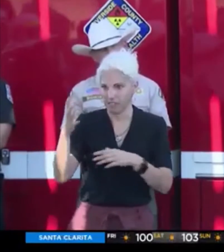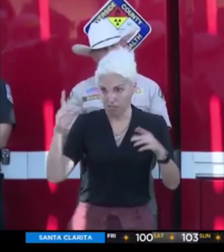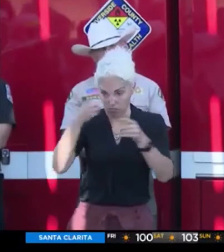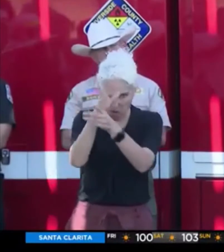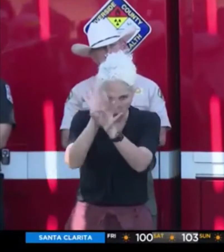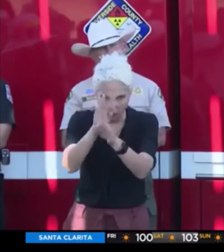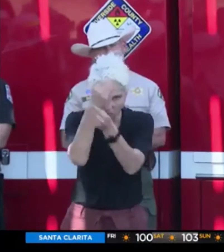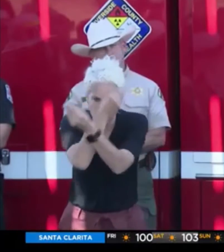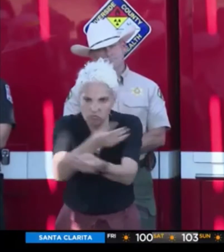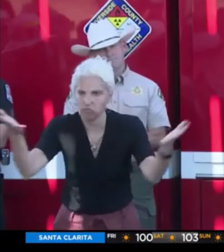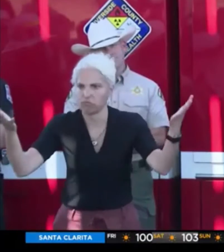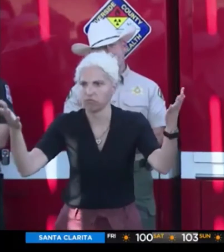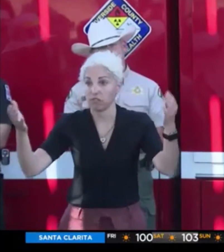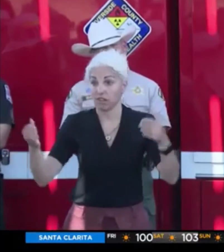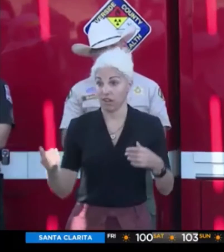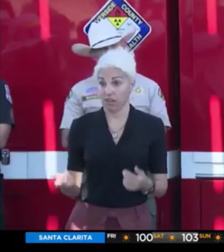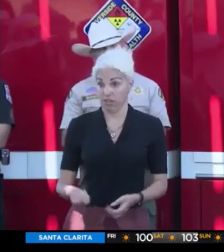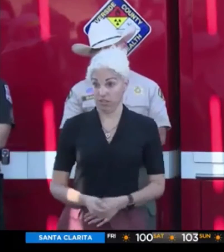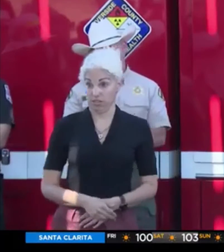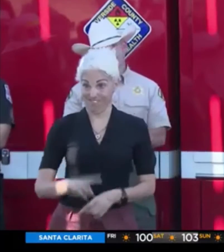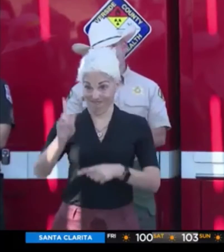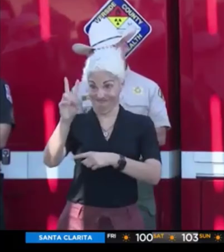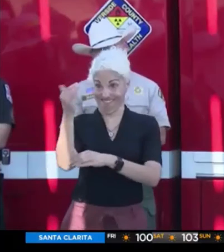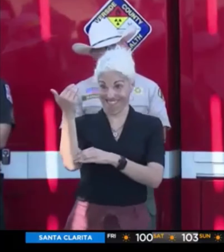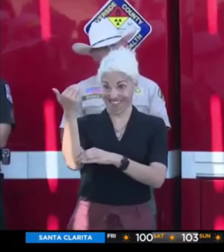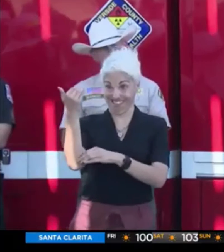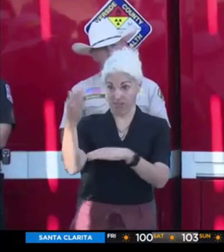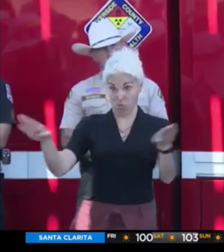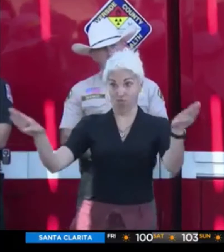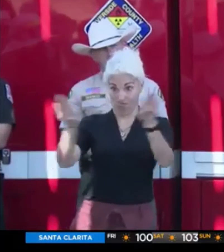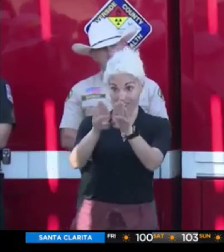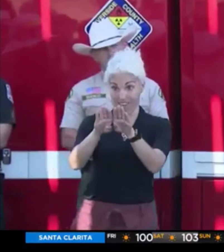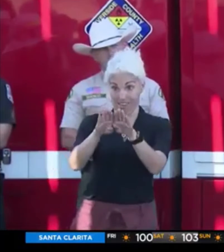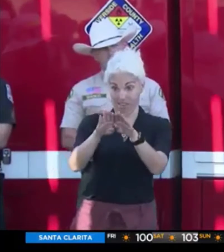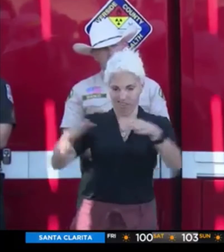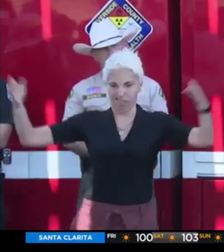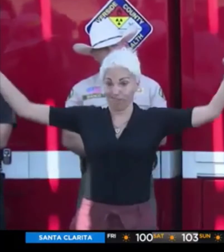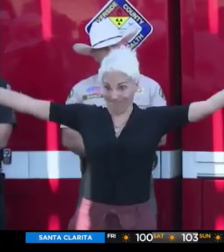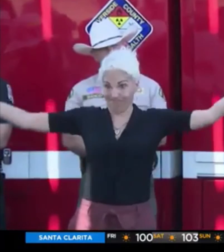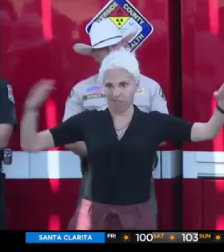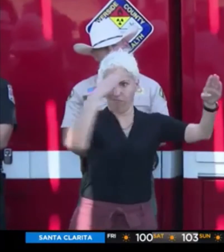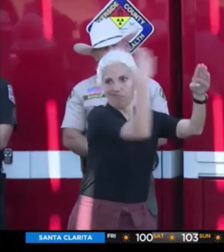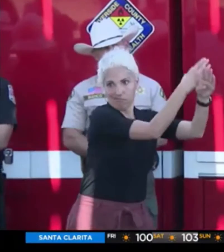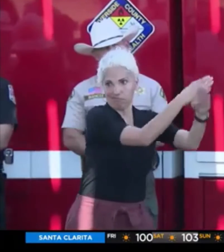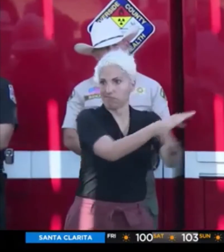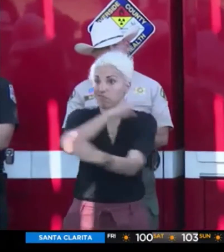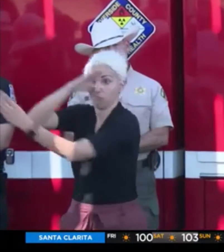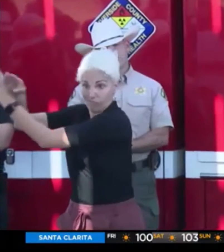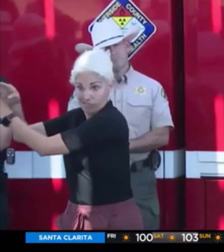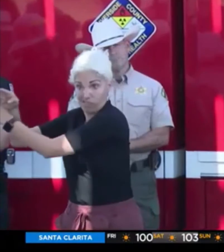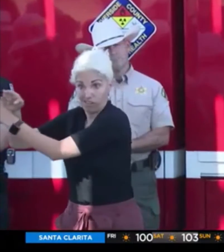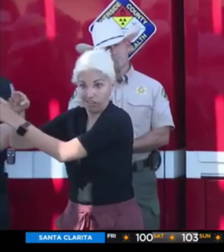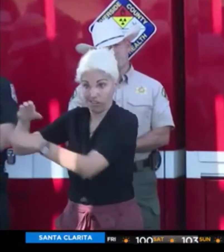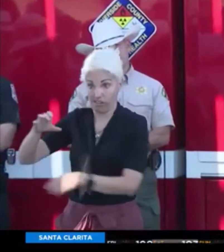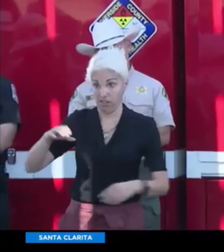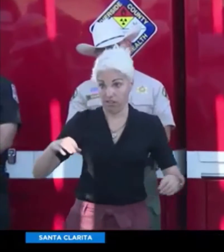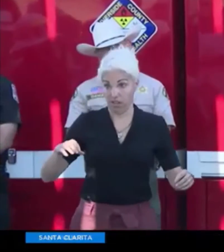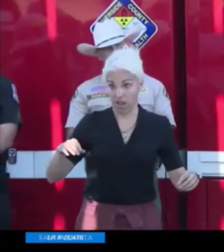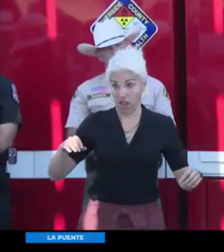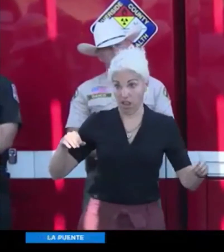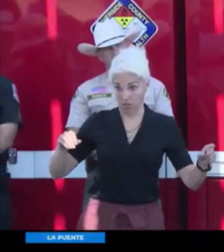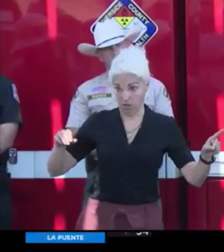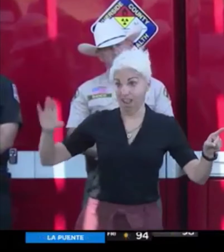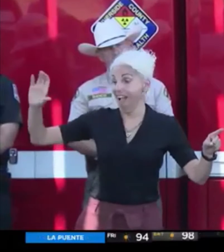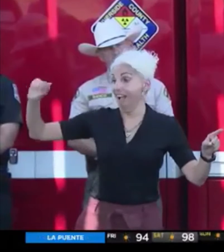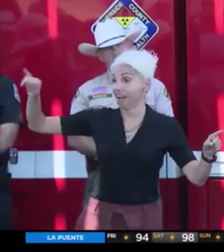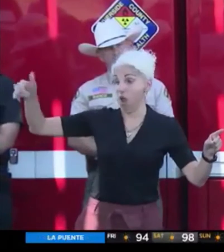Right now, we have the 215 closed completely in both directions between Cajalco Expressway and Cactus